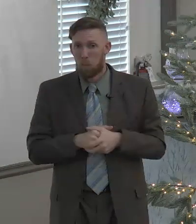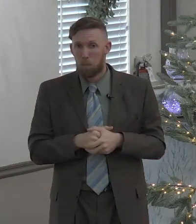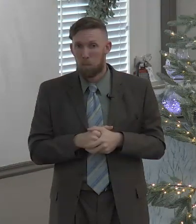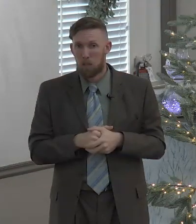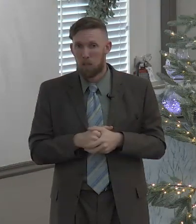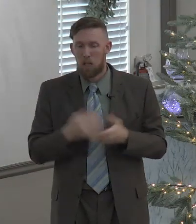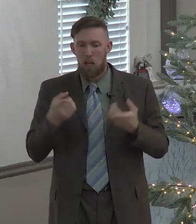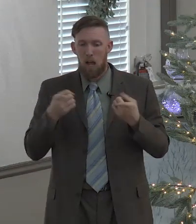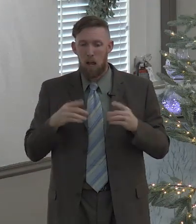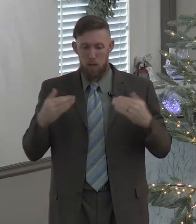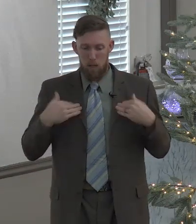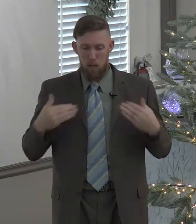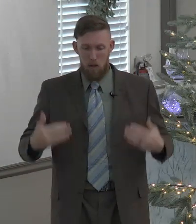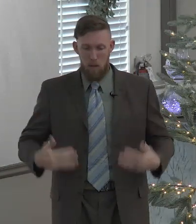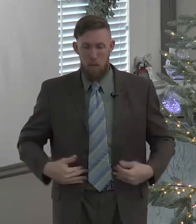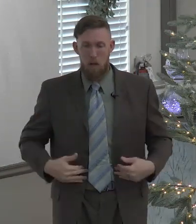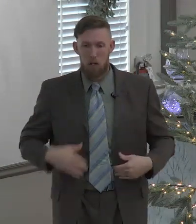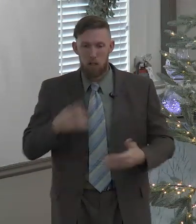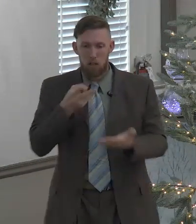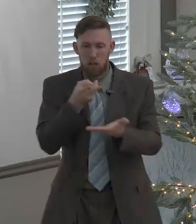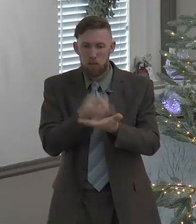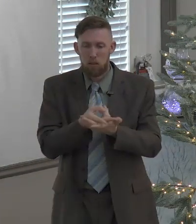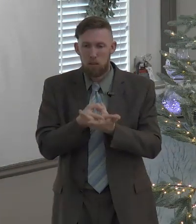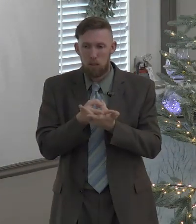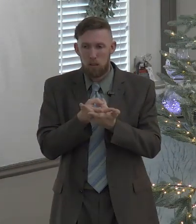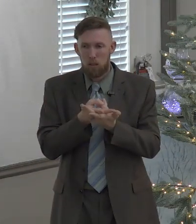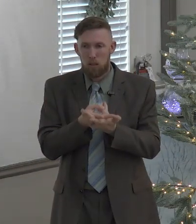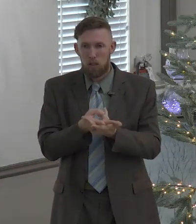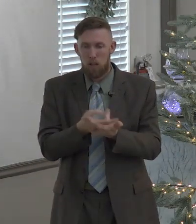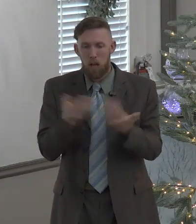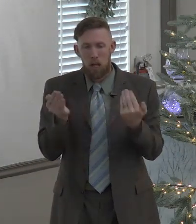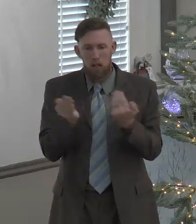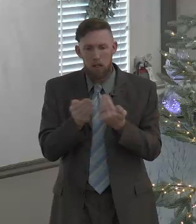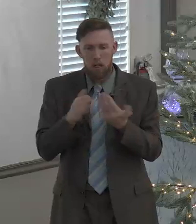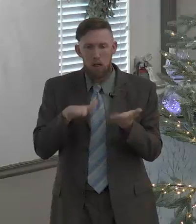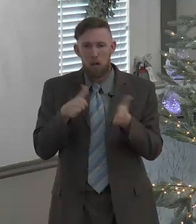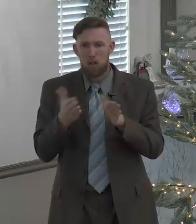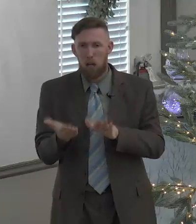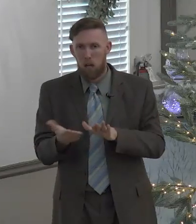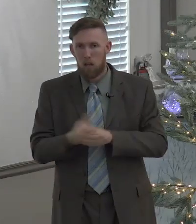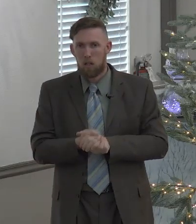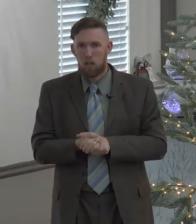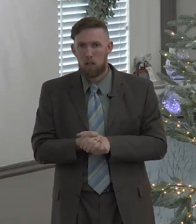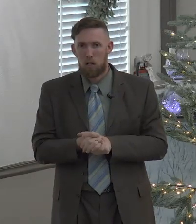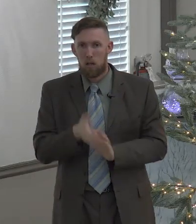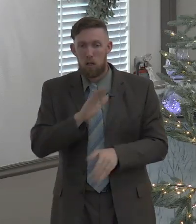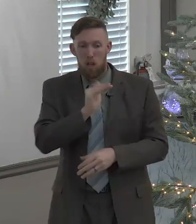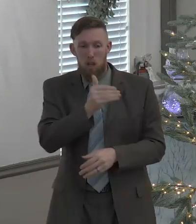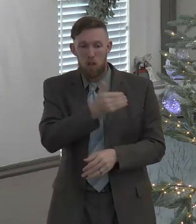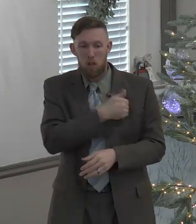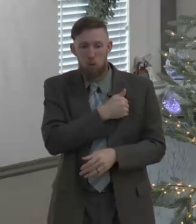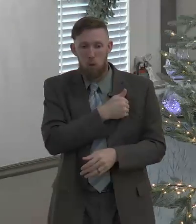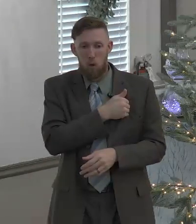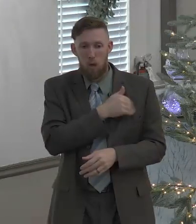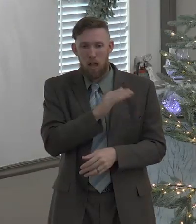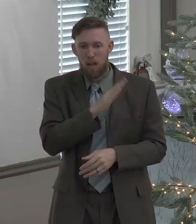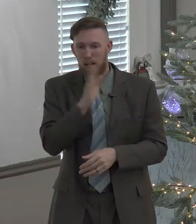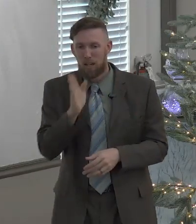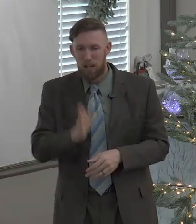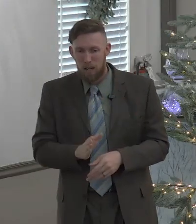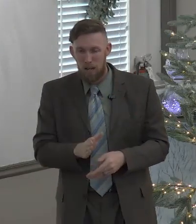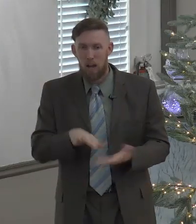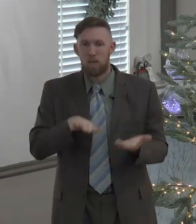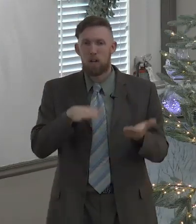to detect. And that is, when the body lies down in